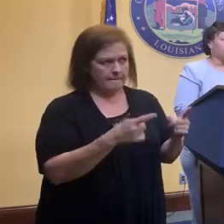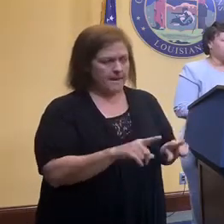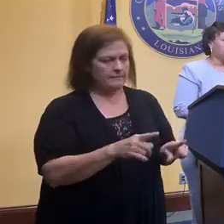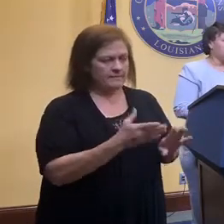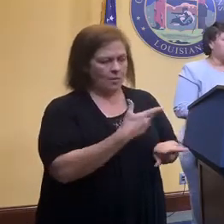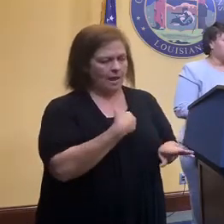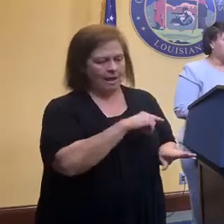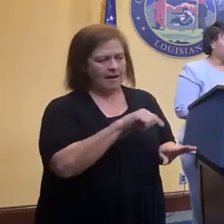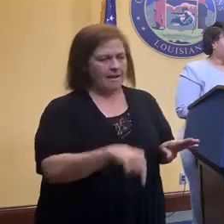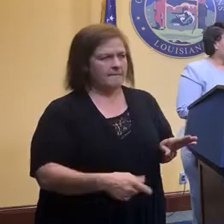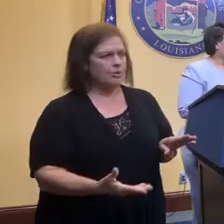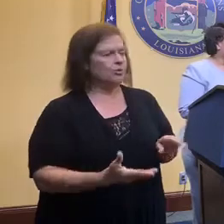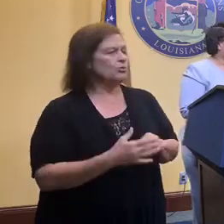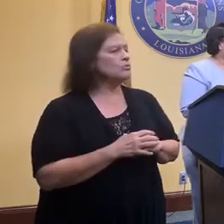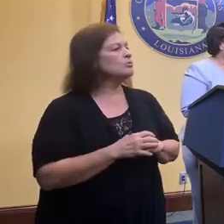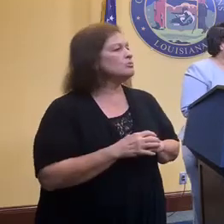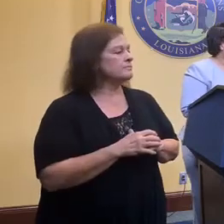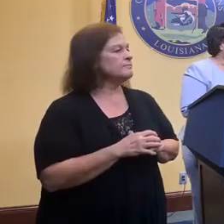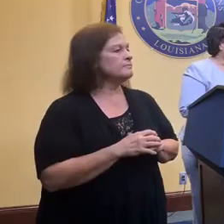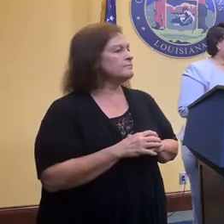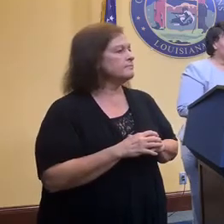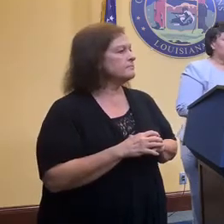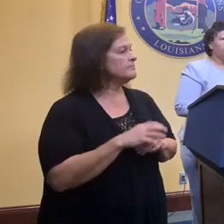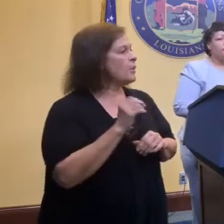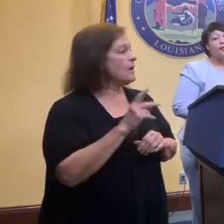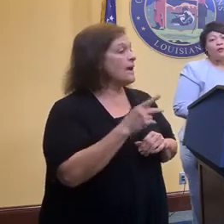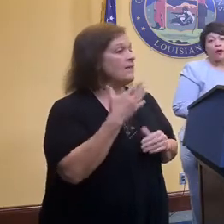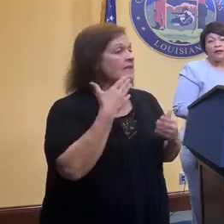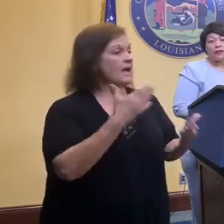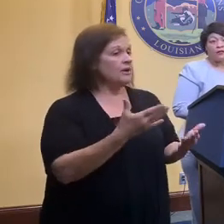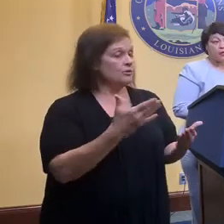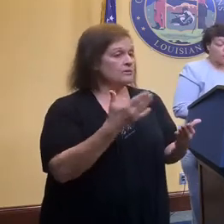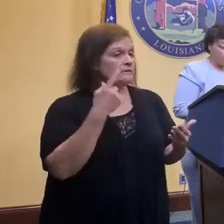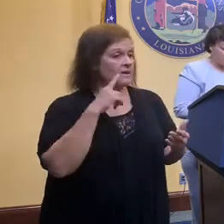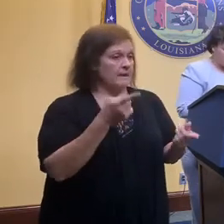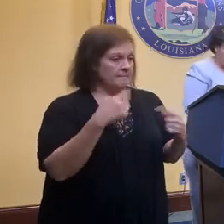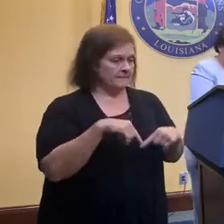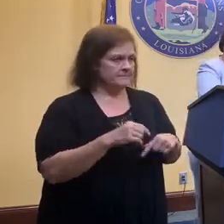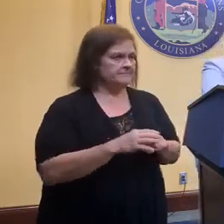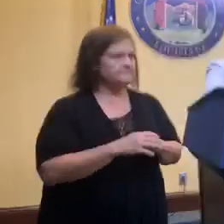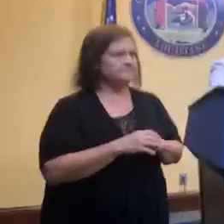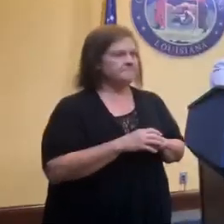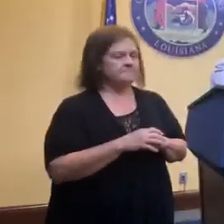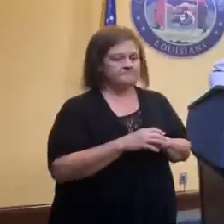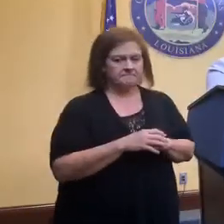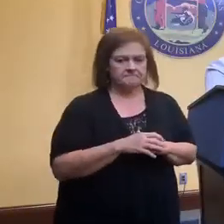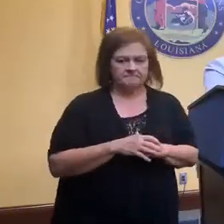conference. Okay, so thank you all again so much.